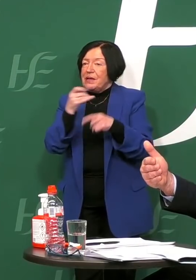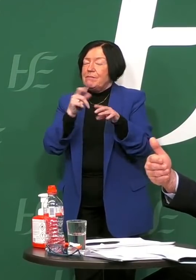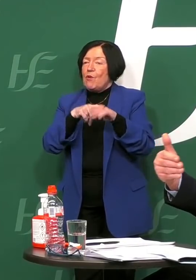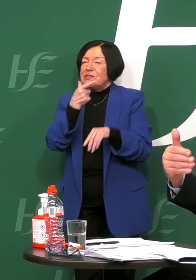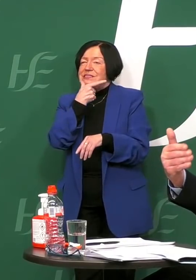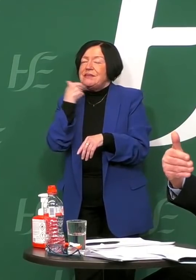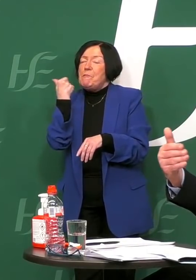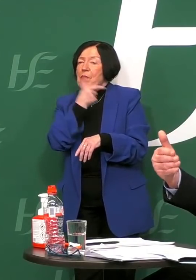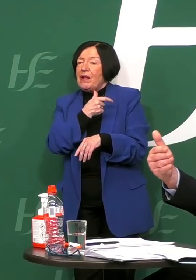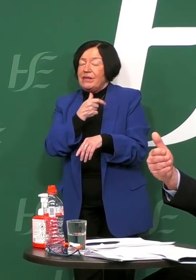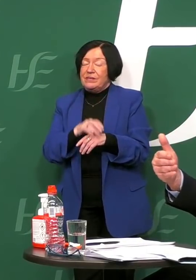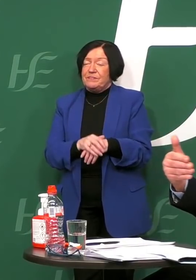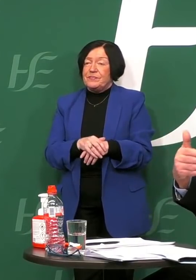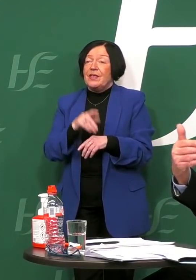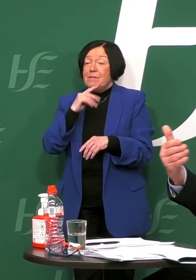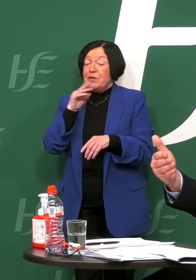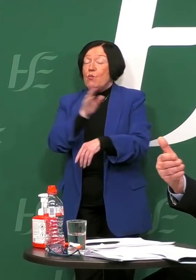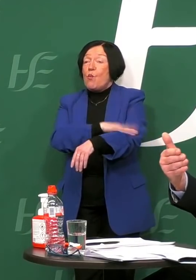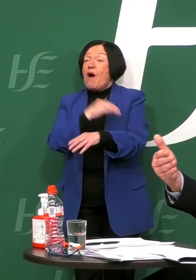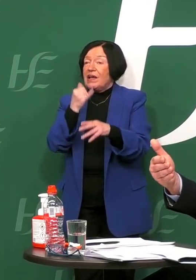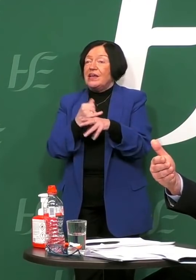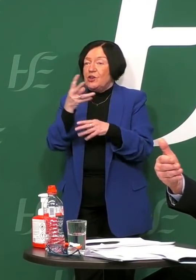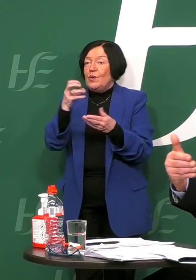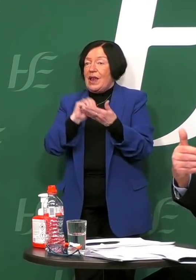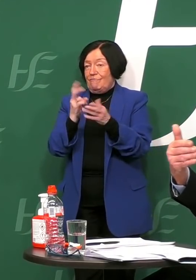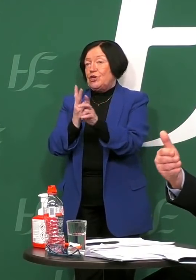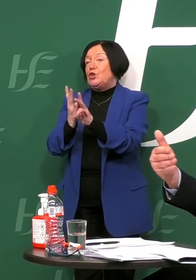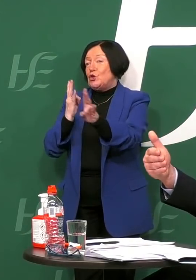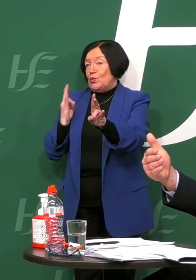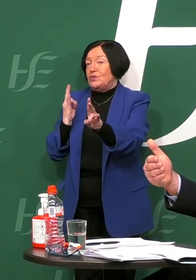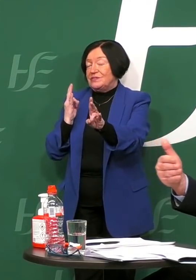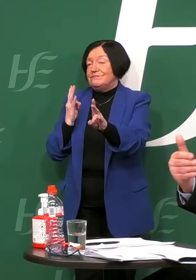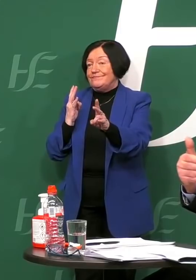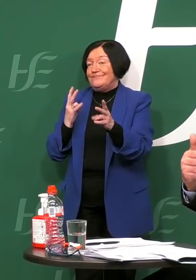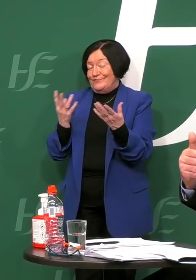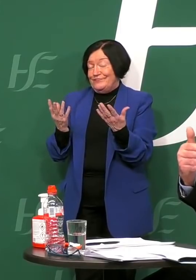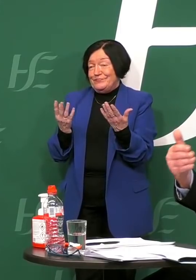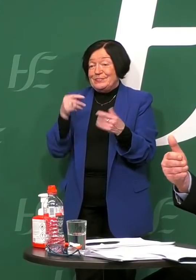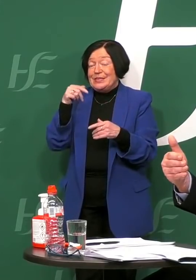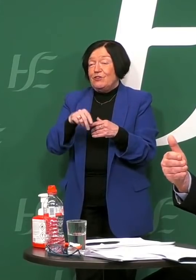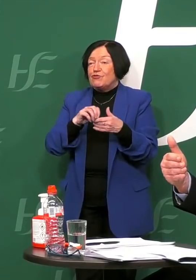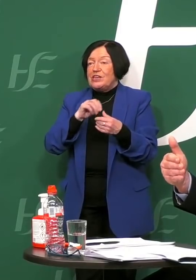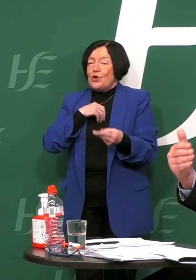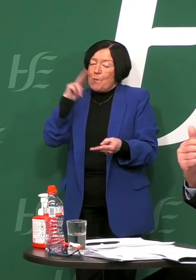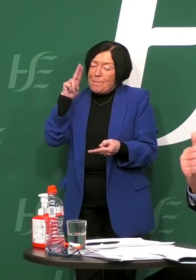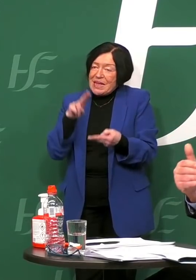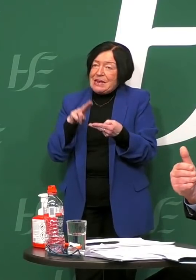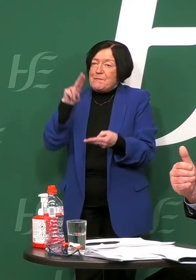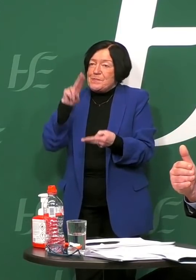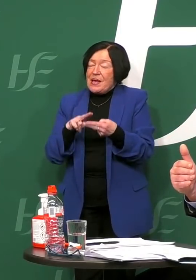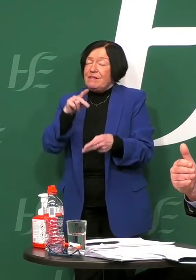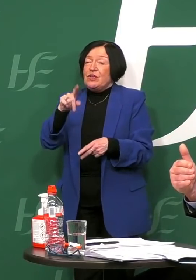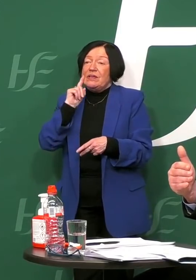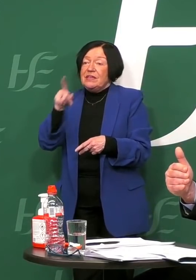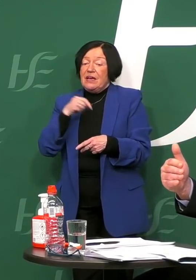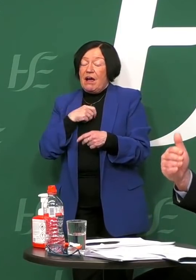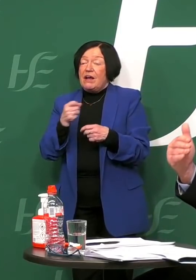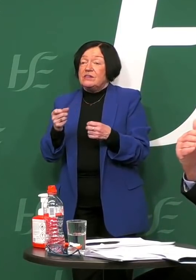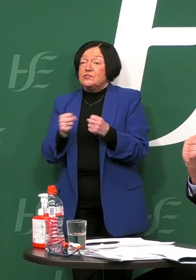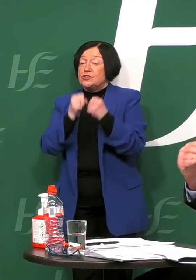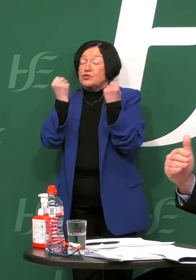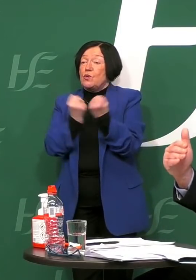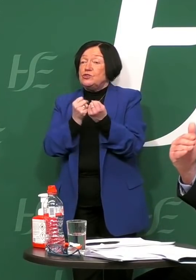as possible. But it will mean with walk-ins that you will have queues. I mean, it's inevitable. And what we'll try and do is minimize that. And if you look at our social media